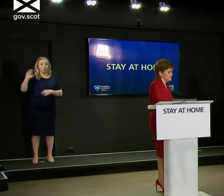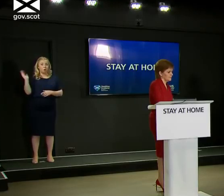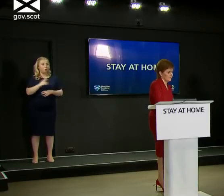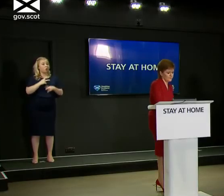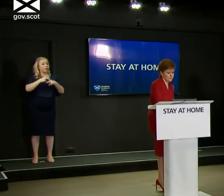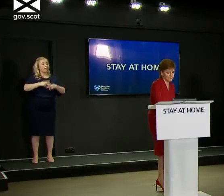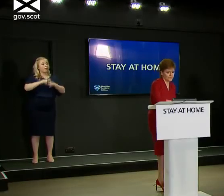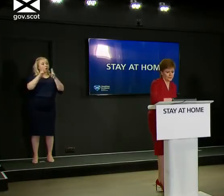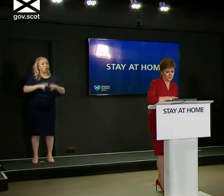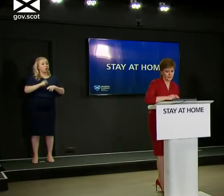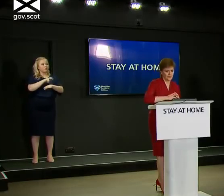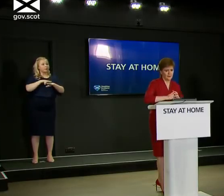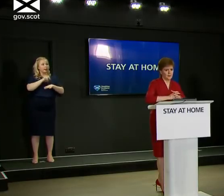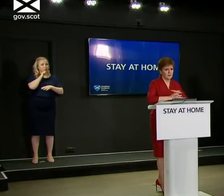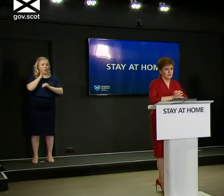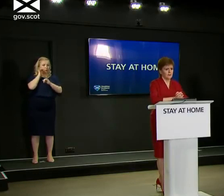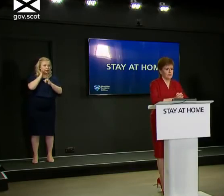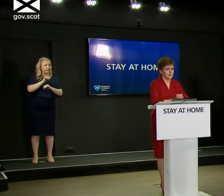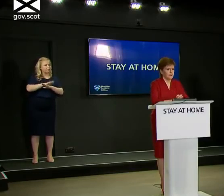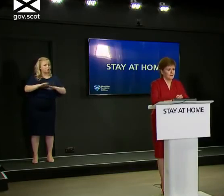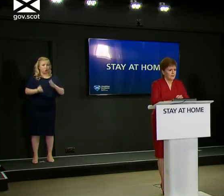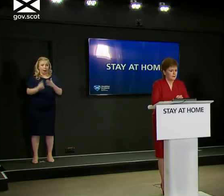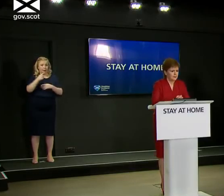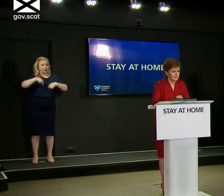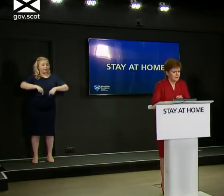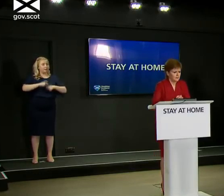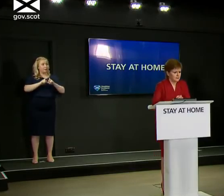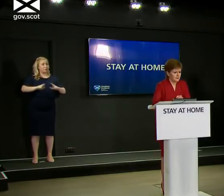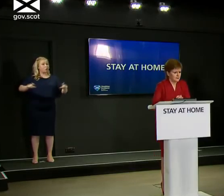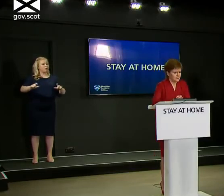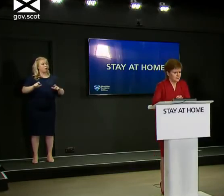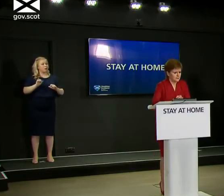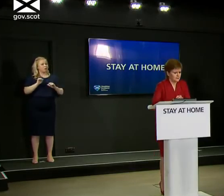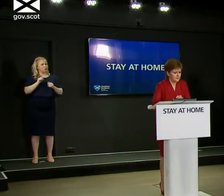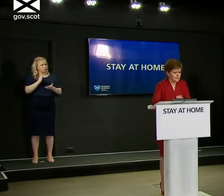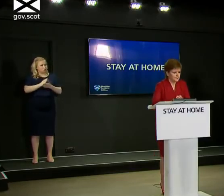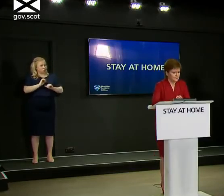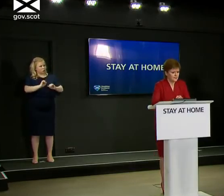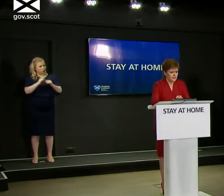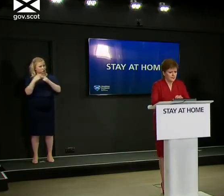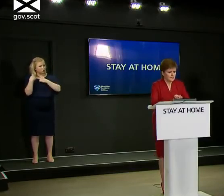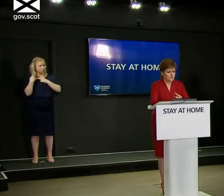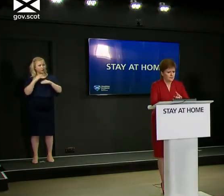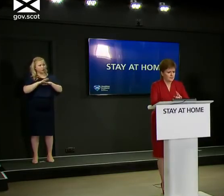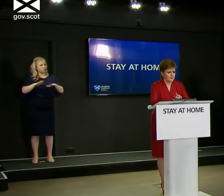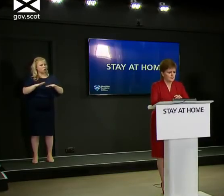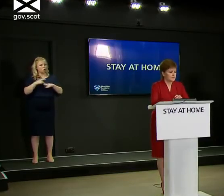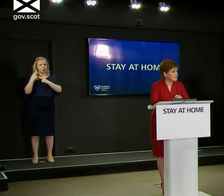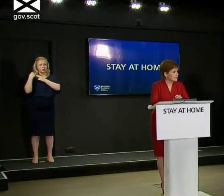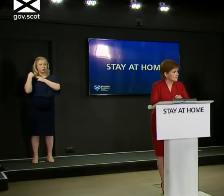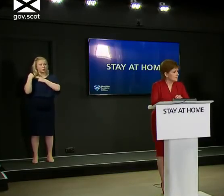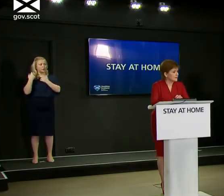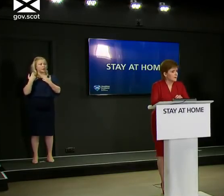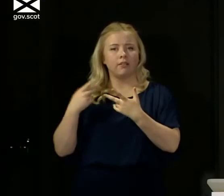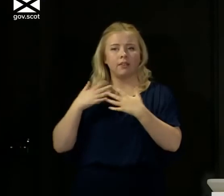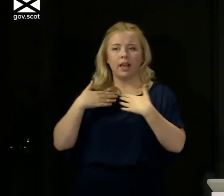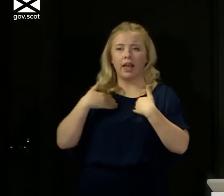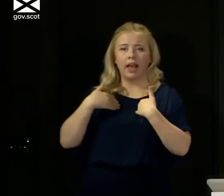Scotland. Surely that's your responsibility, not the responsibility of health boards or care home providers or even the